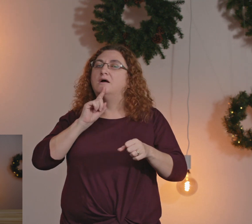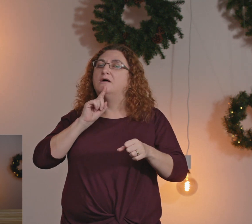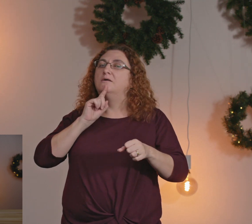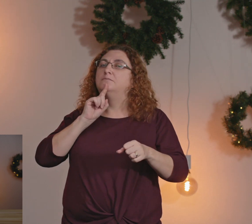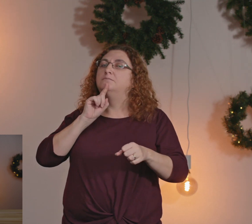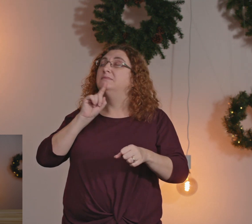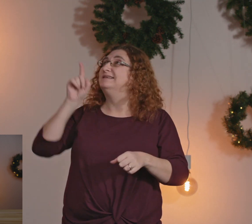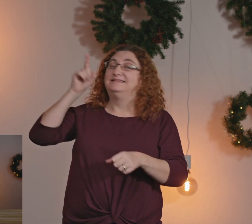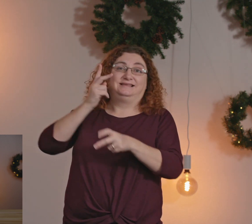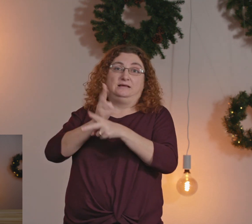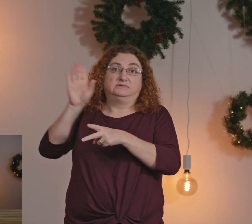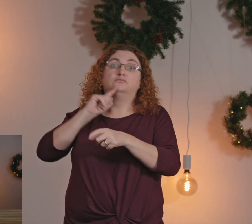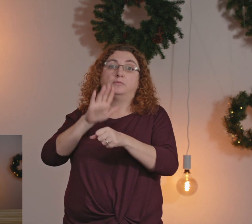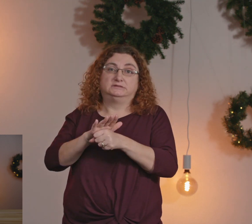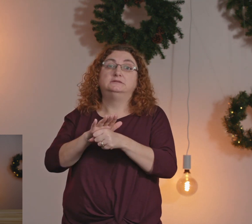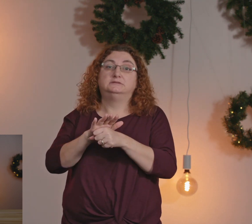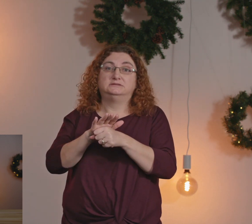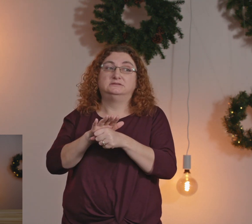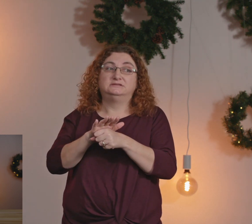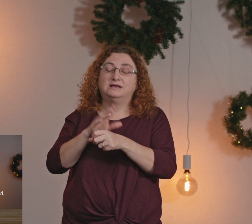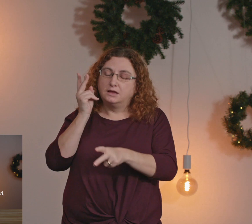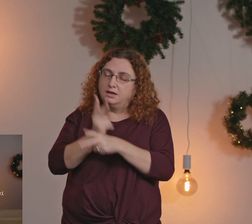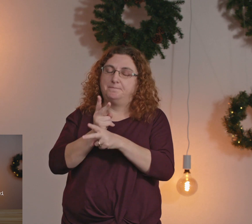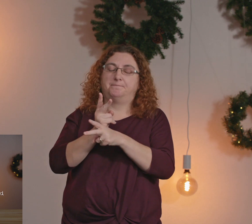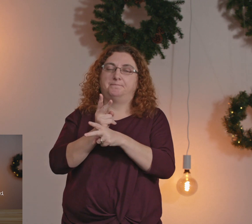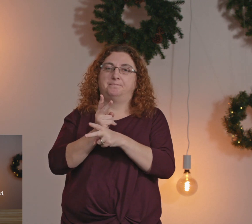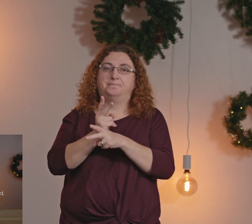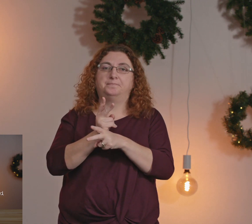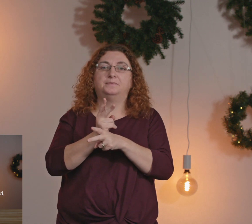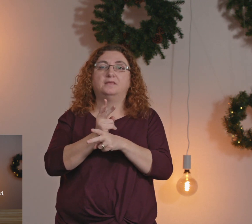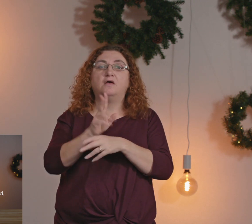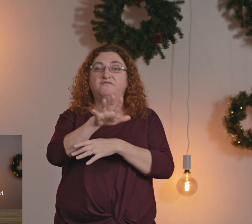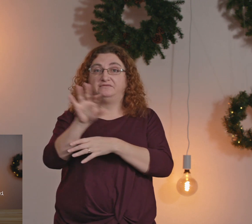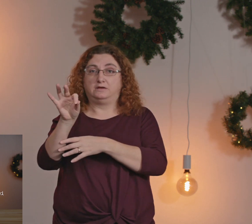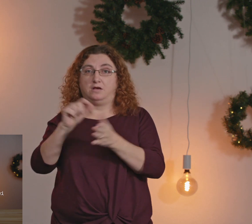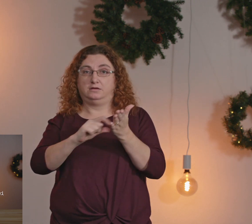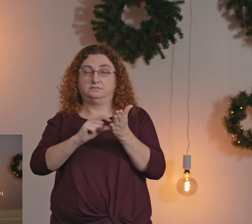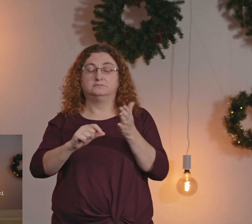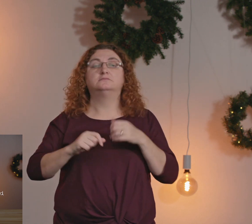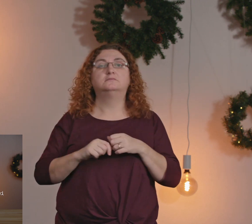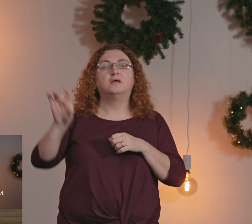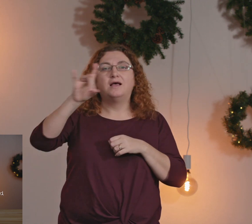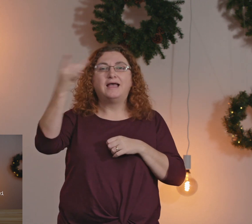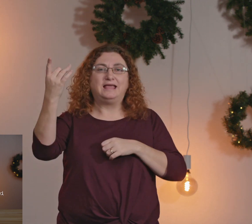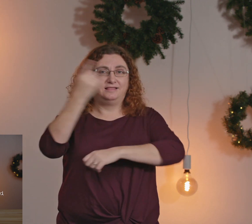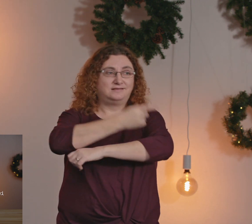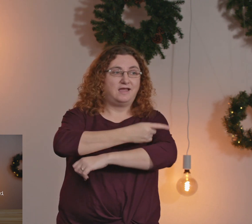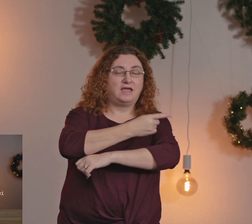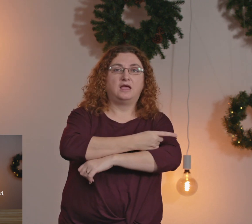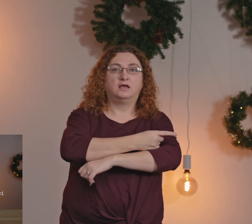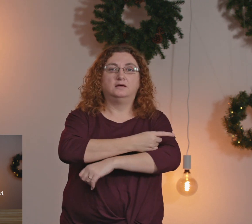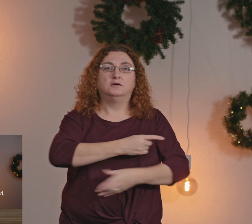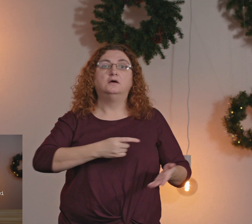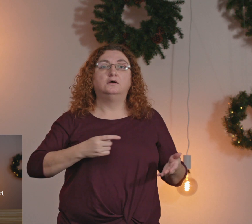God. So, verse 59, on the eighth day, they came to circumcise the child, and they were going